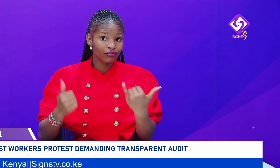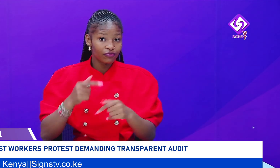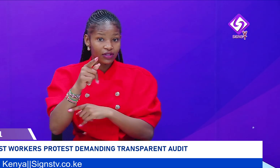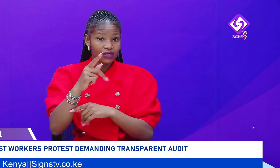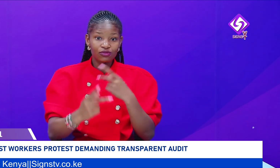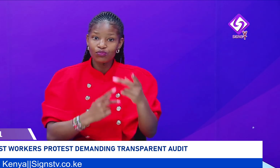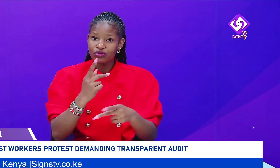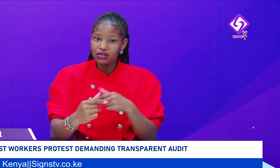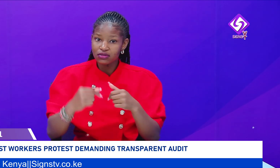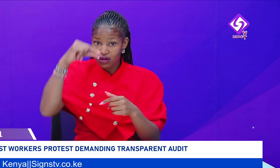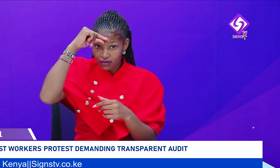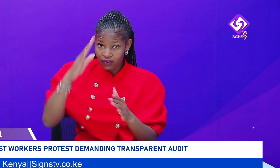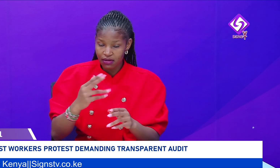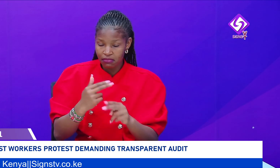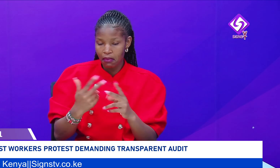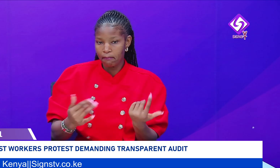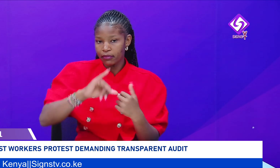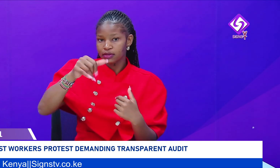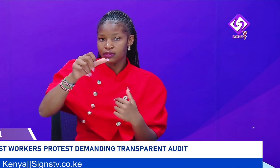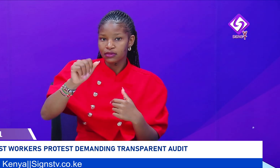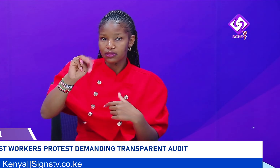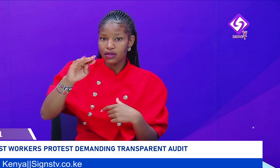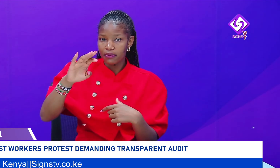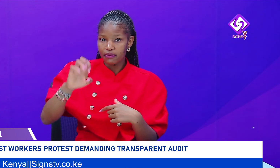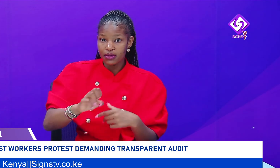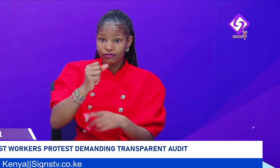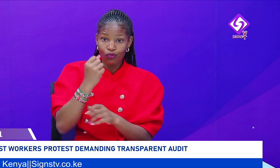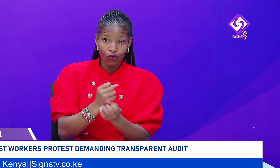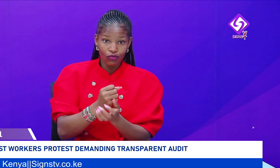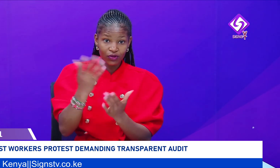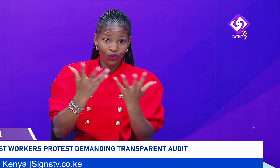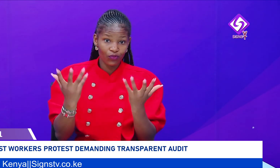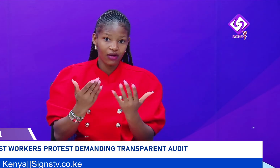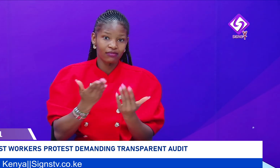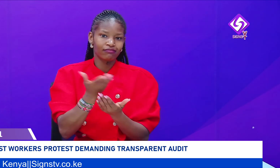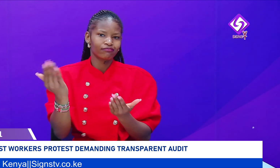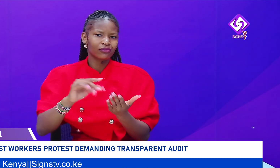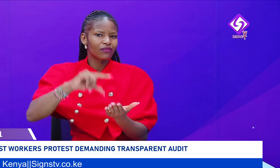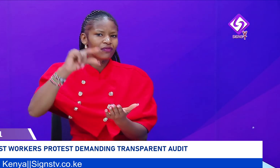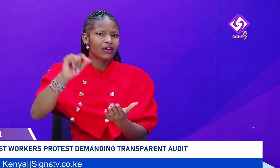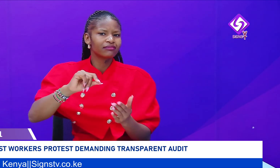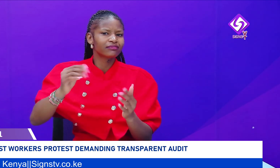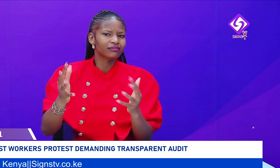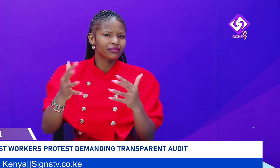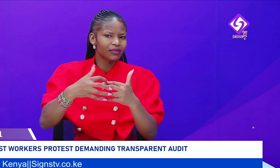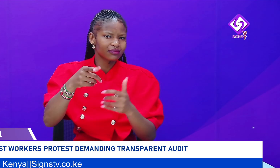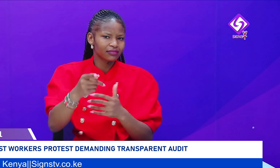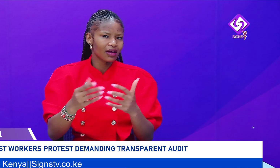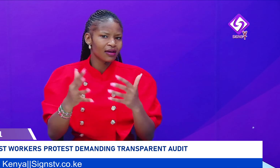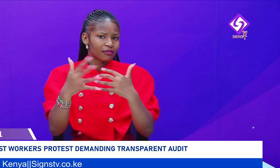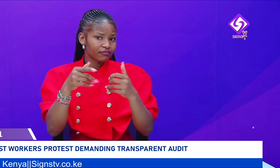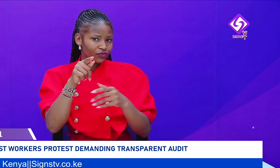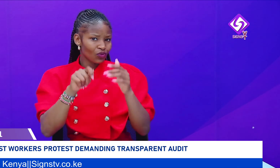proceeding to Governor James Orengo's office, where they found the gates locked.